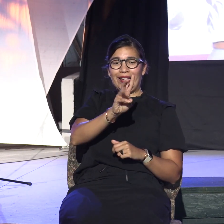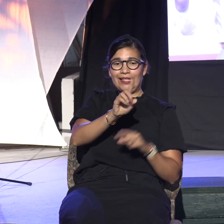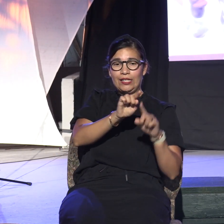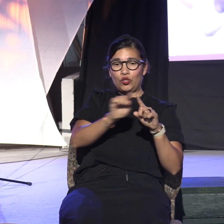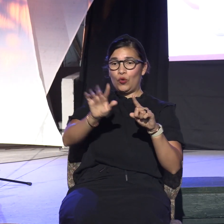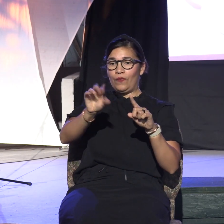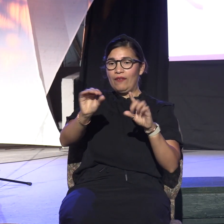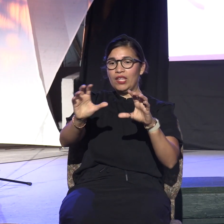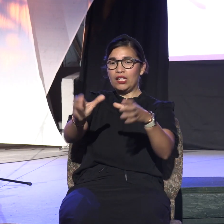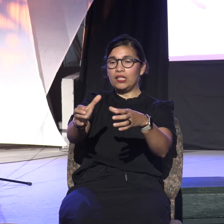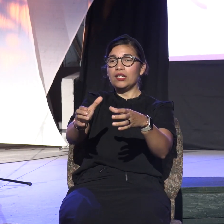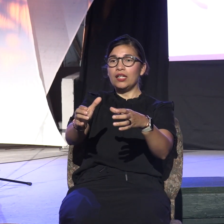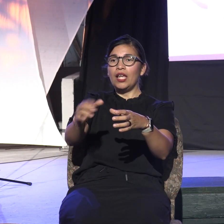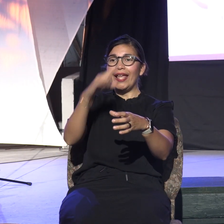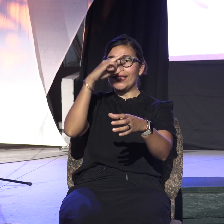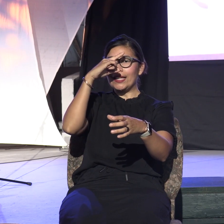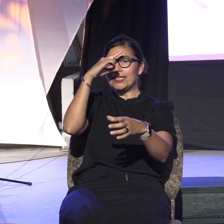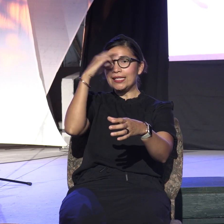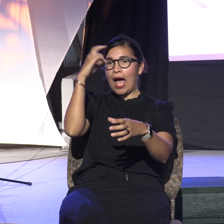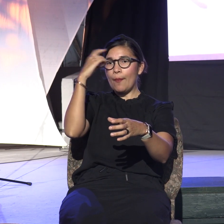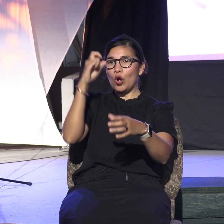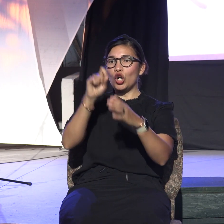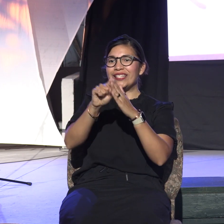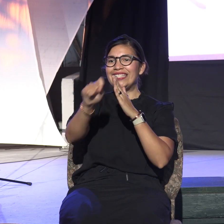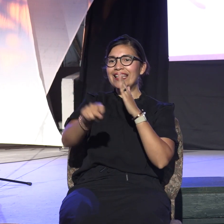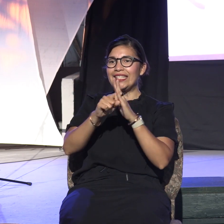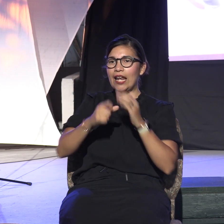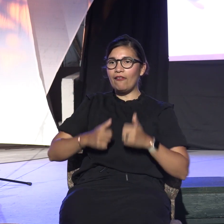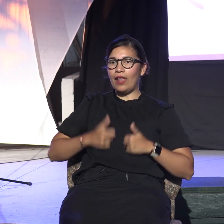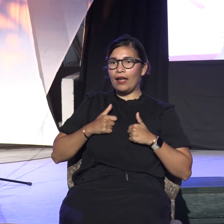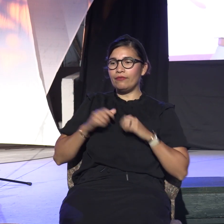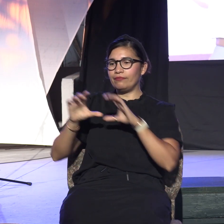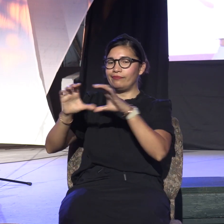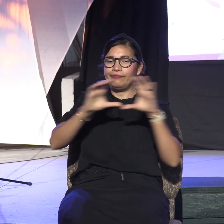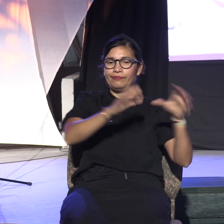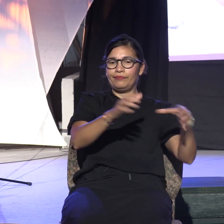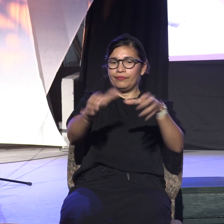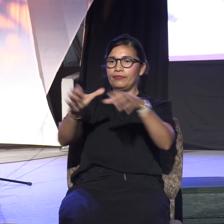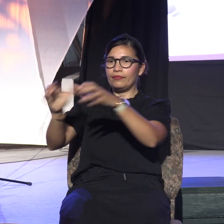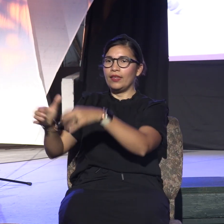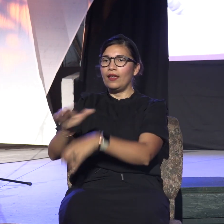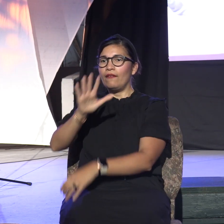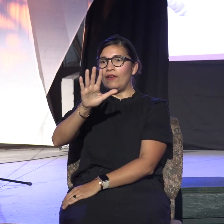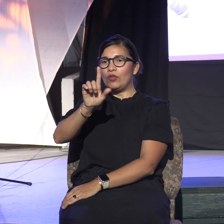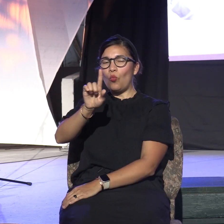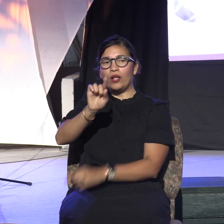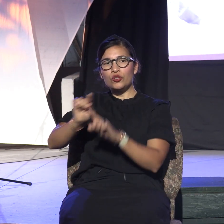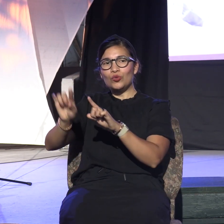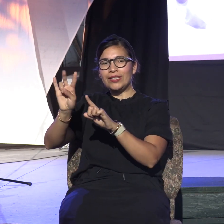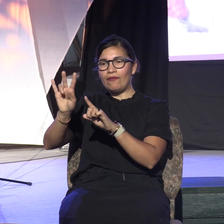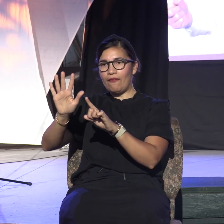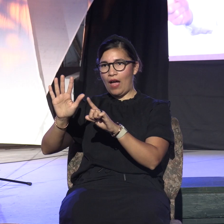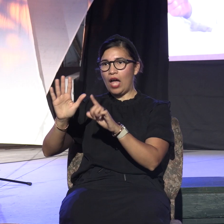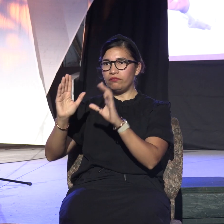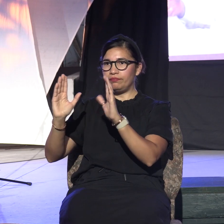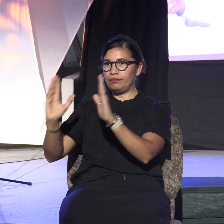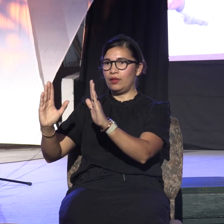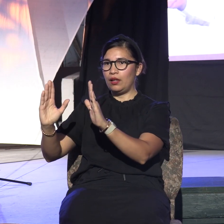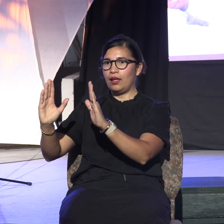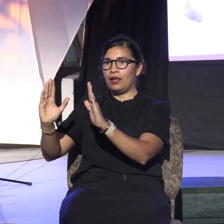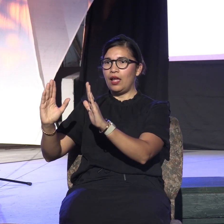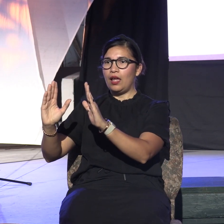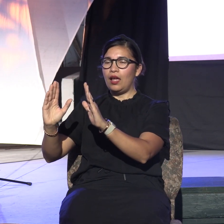in the autumn. And how many of you are kind of doing the math ahead and think, oh man, I'm already in the winter season of life? And